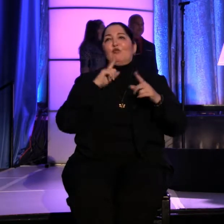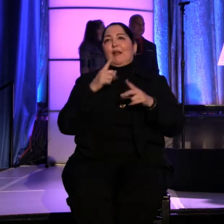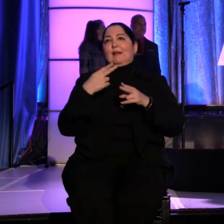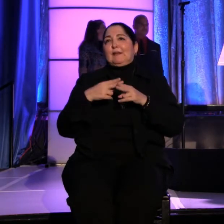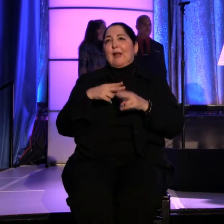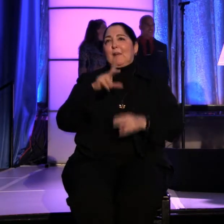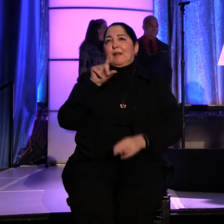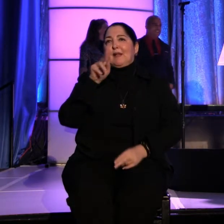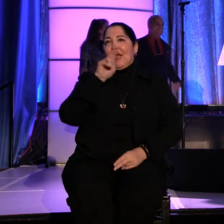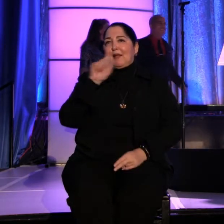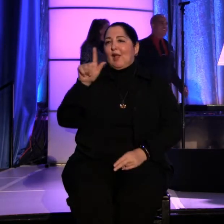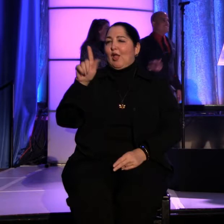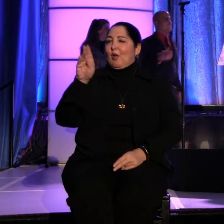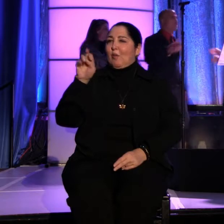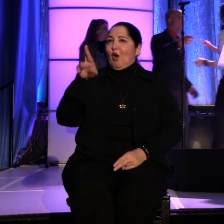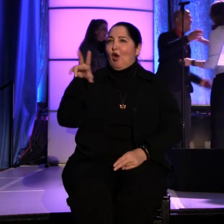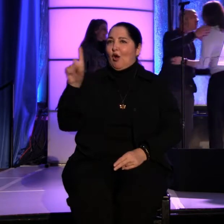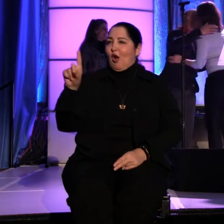Roumain.